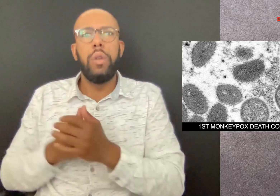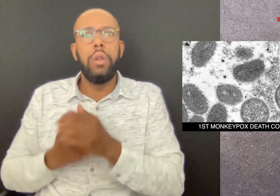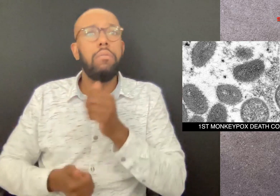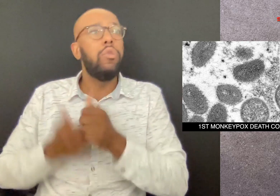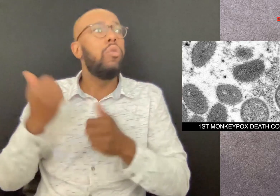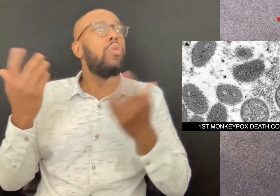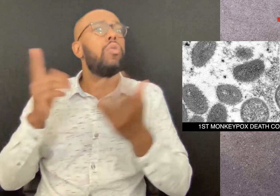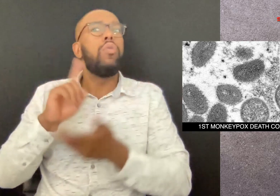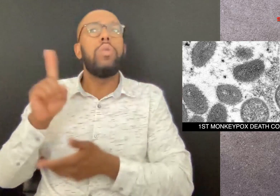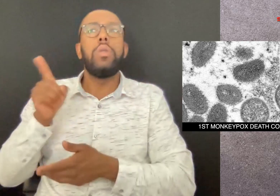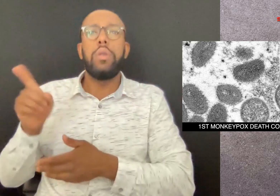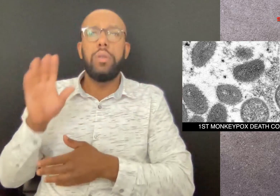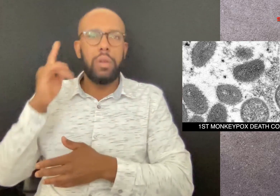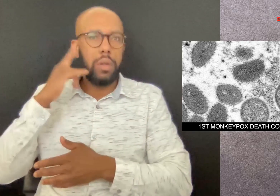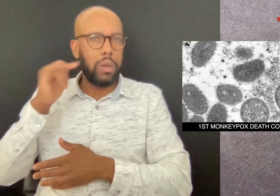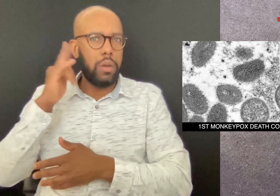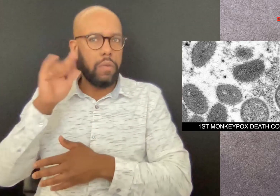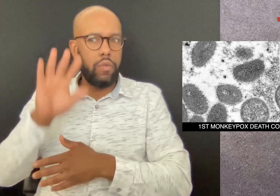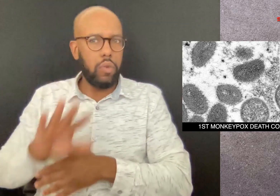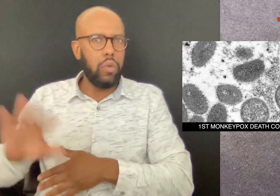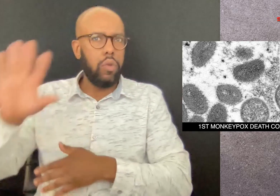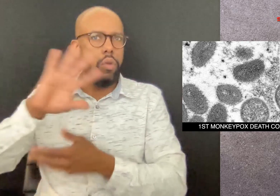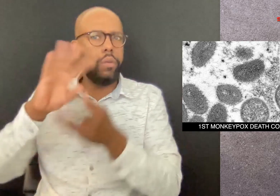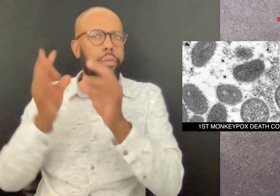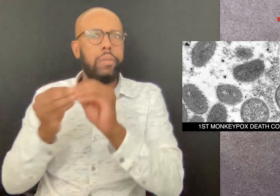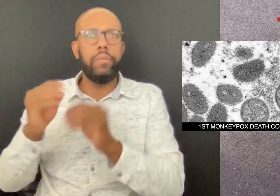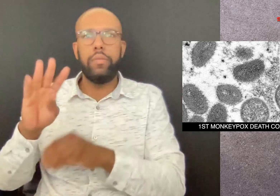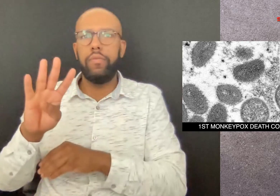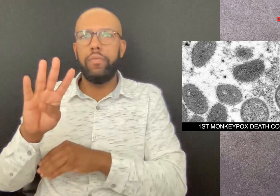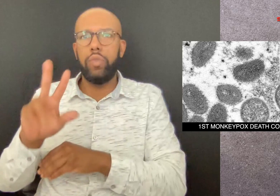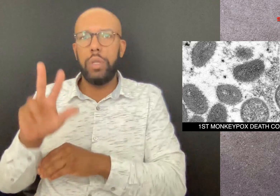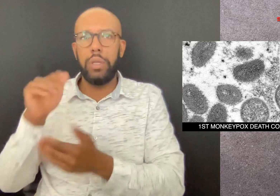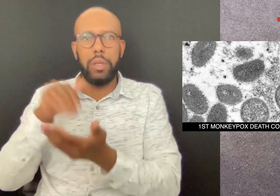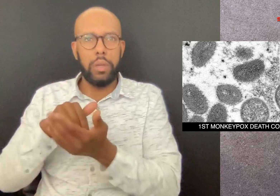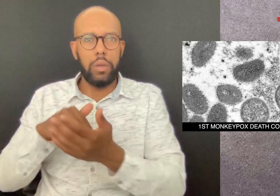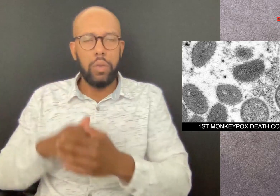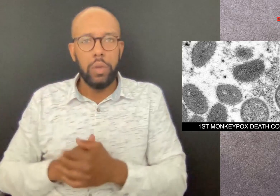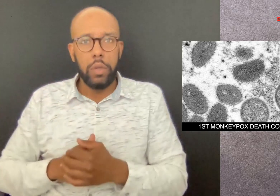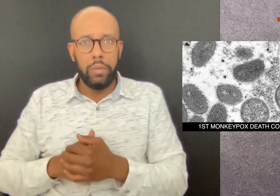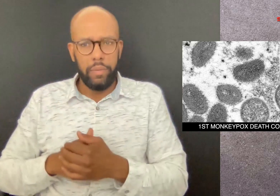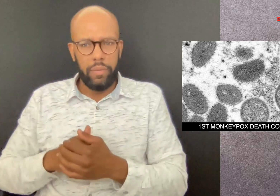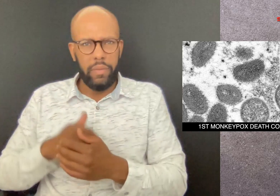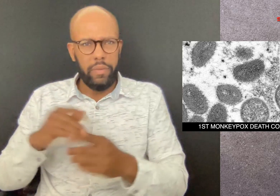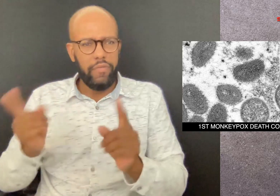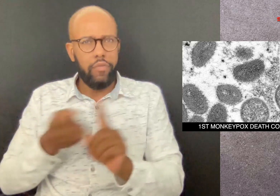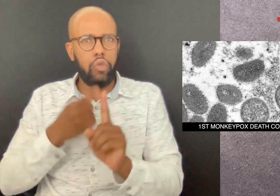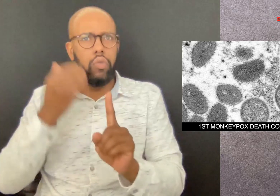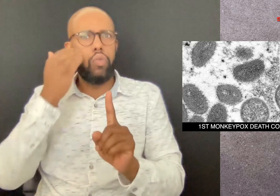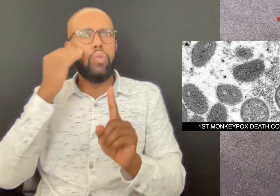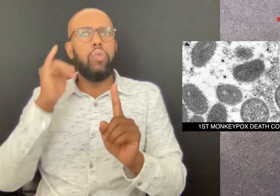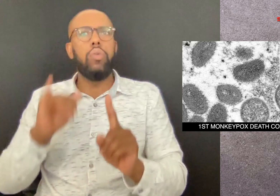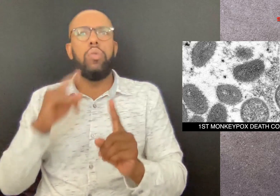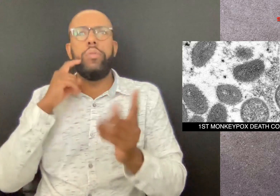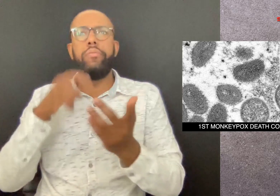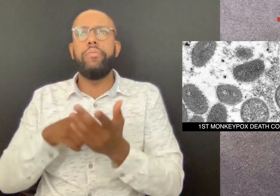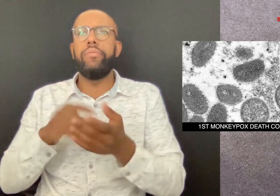California has the most cases 43,000 now the first known death